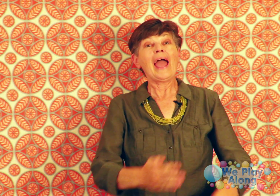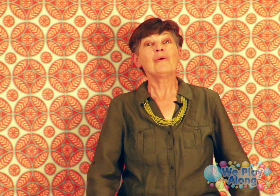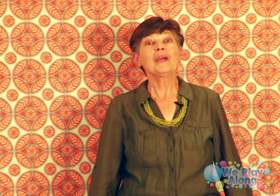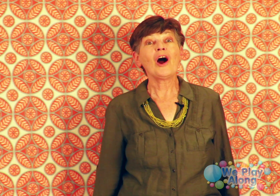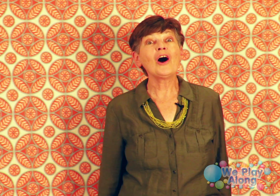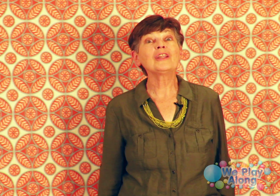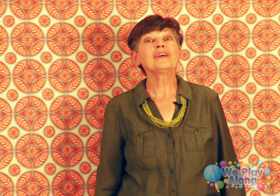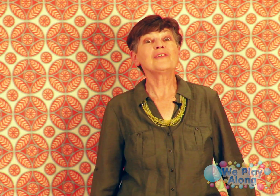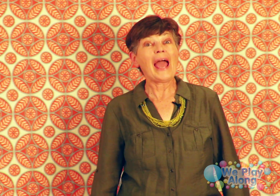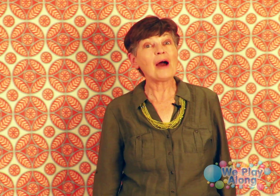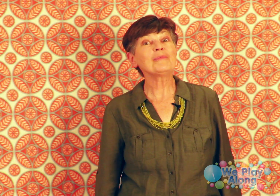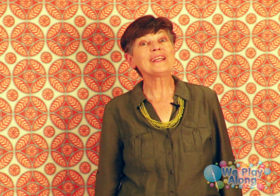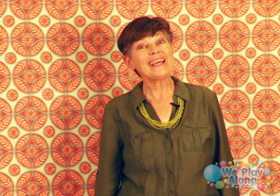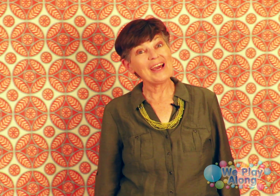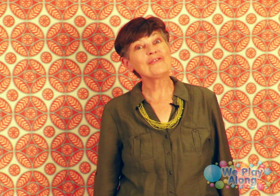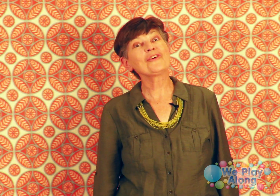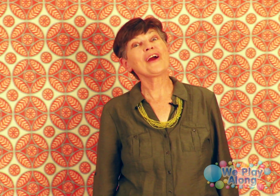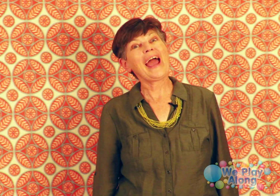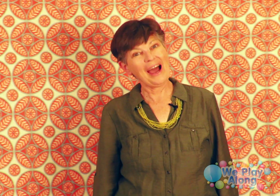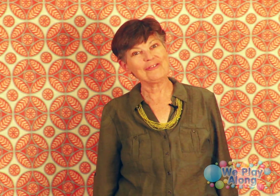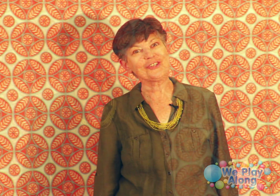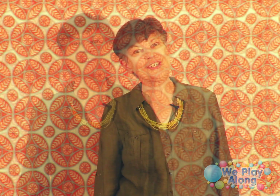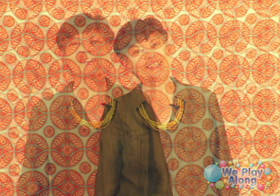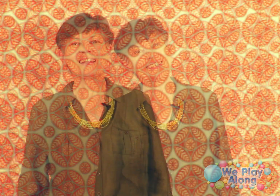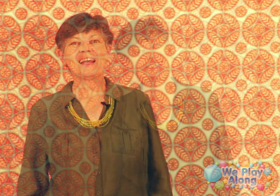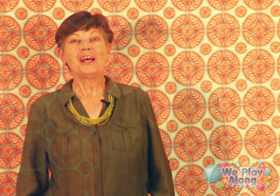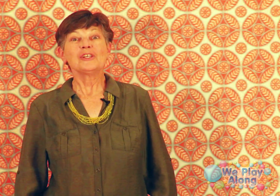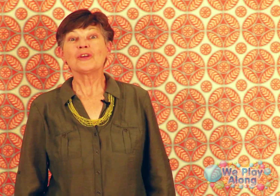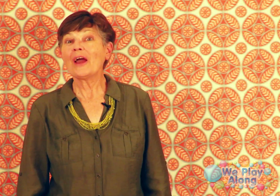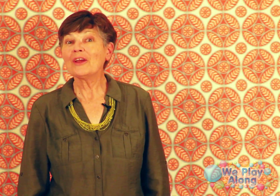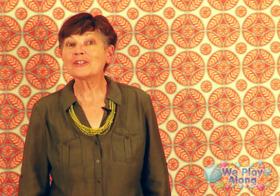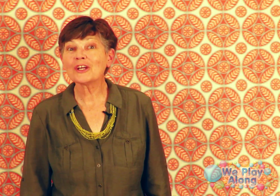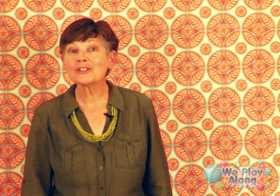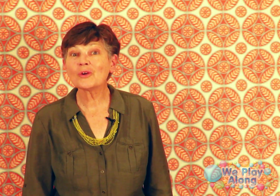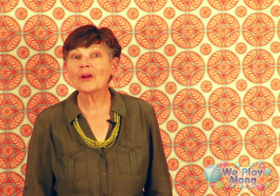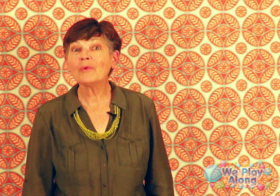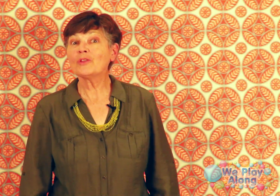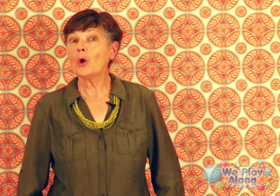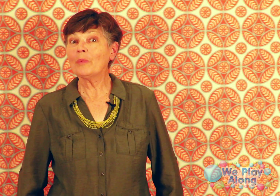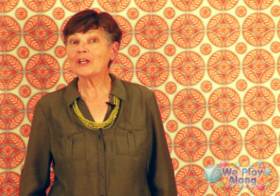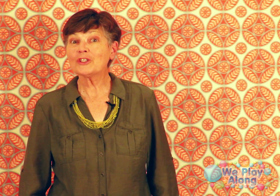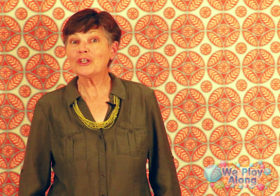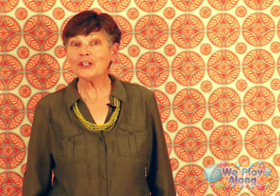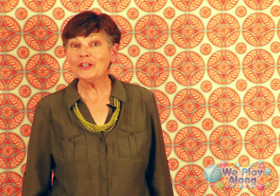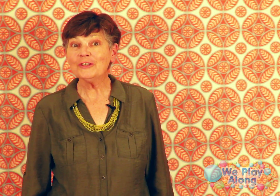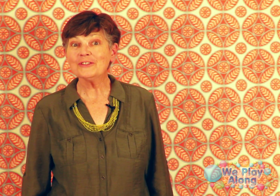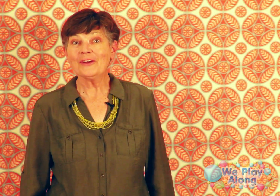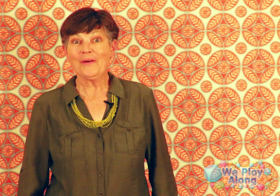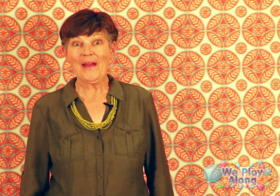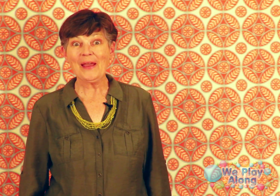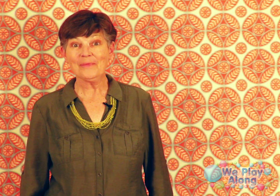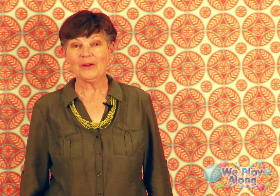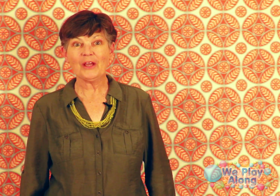and we all lived happily ever after. So now here's our story with no picture clues. All right, here we go.